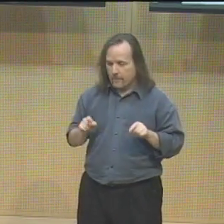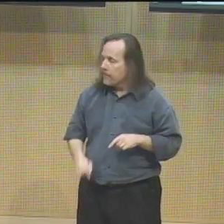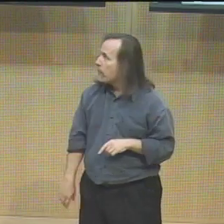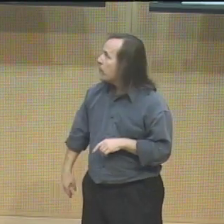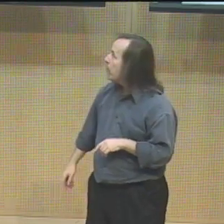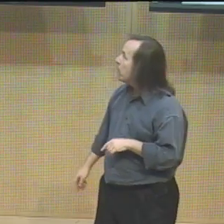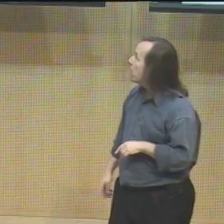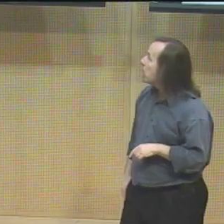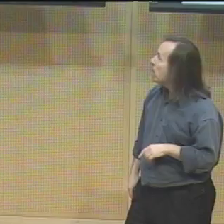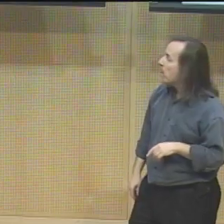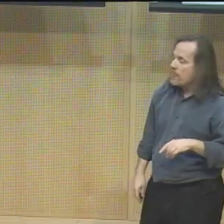at-bat.